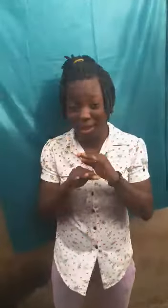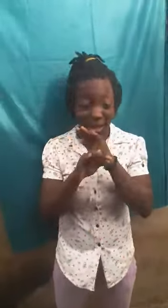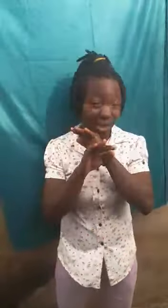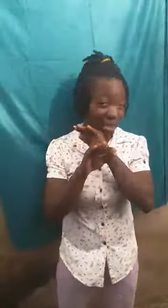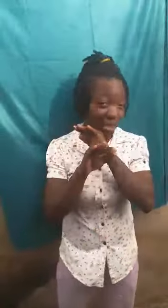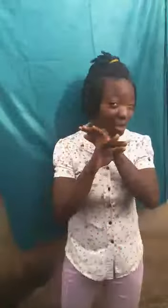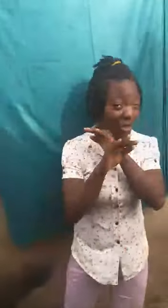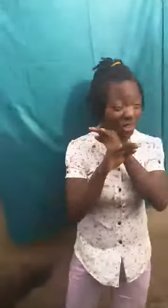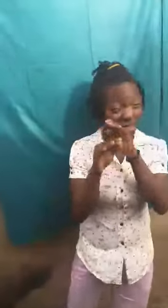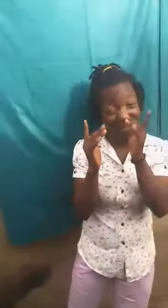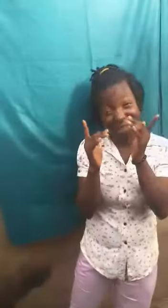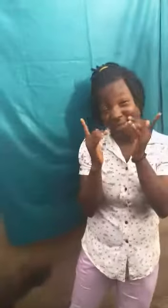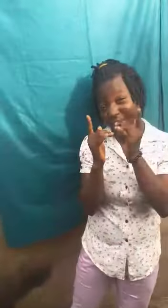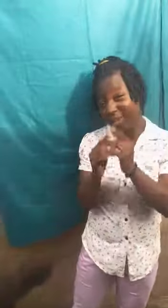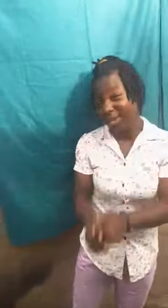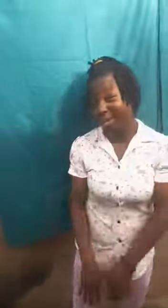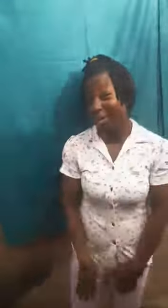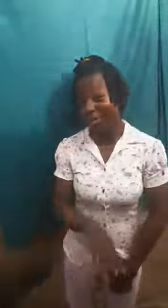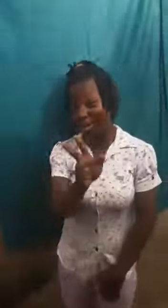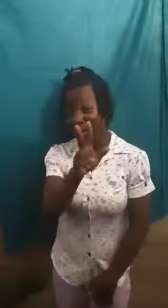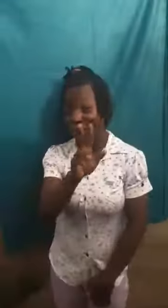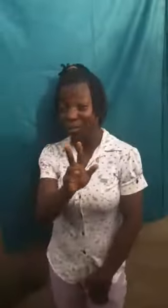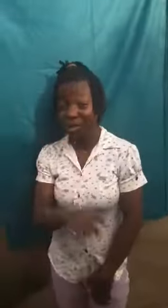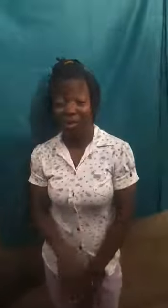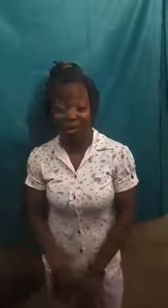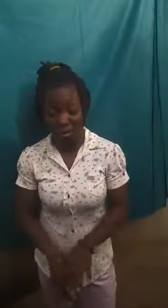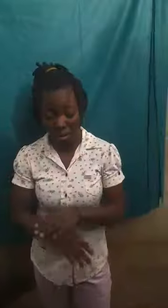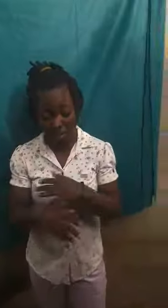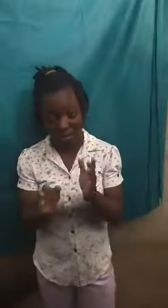It is what it is. Marrow, barrow, oliver.